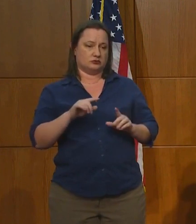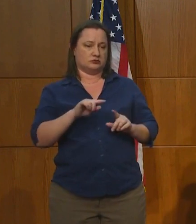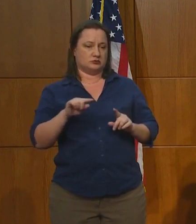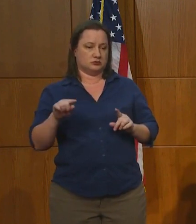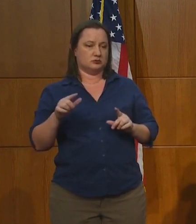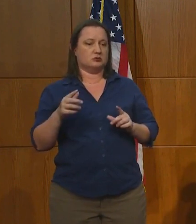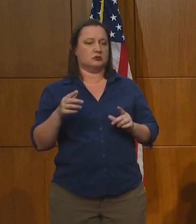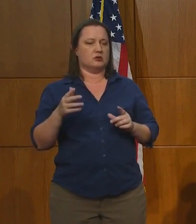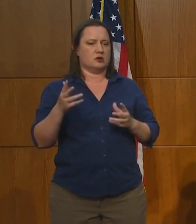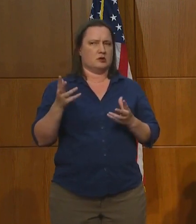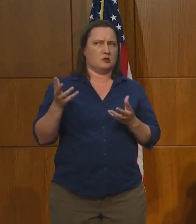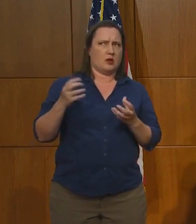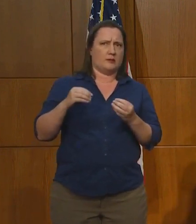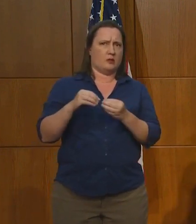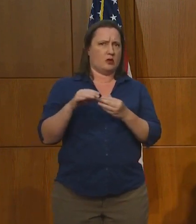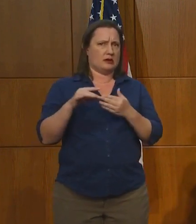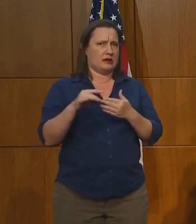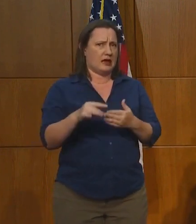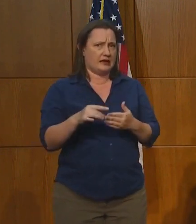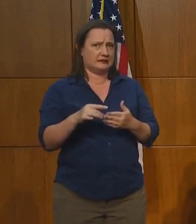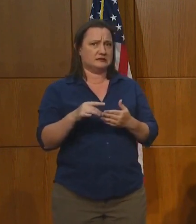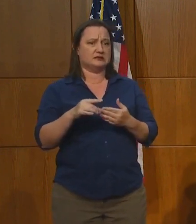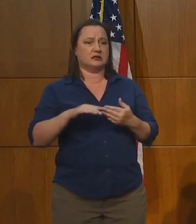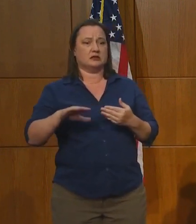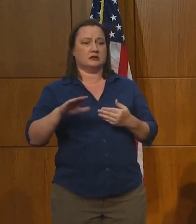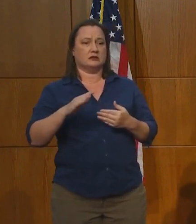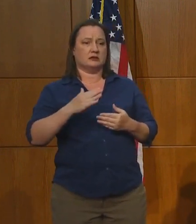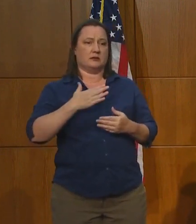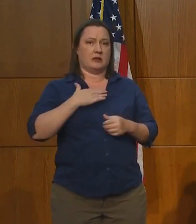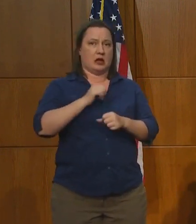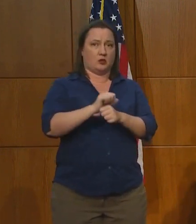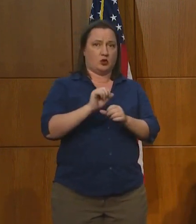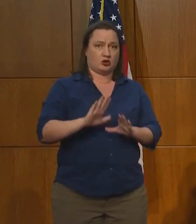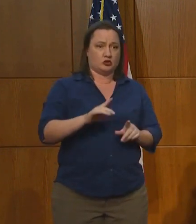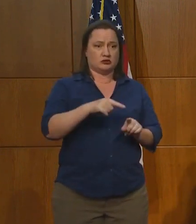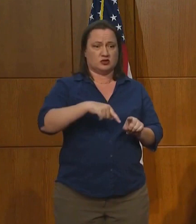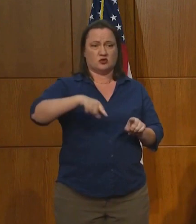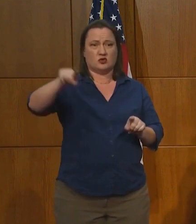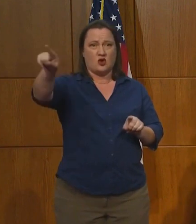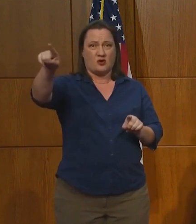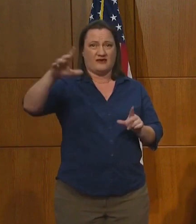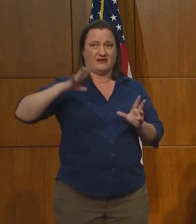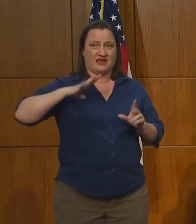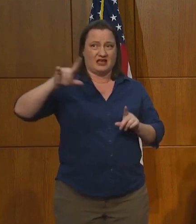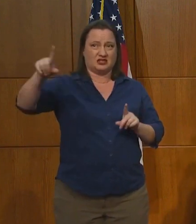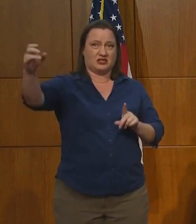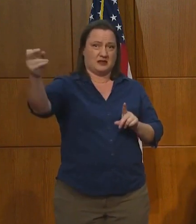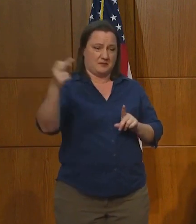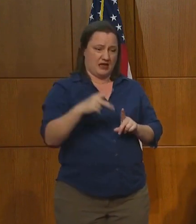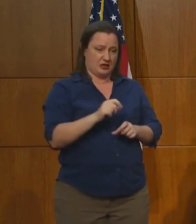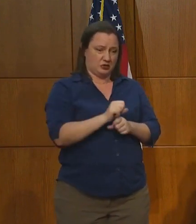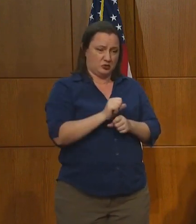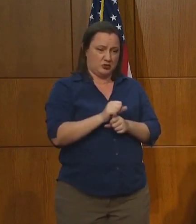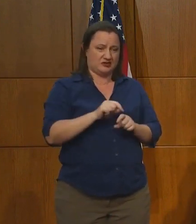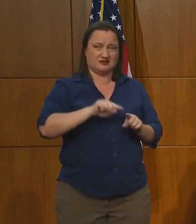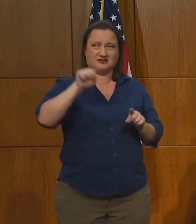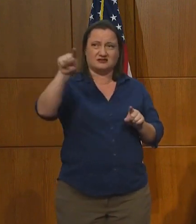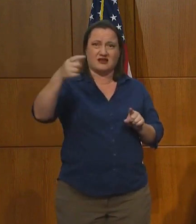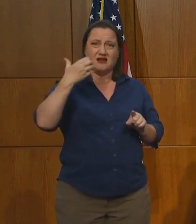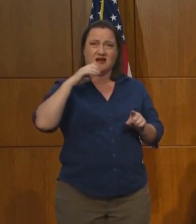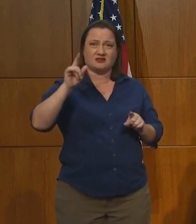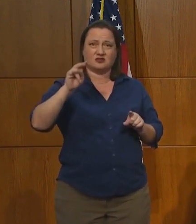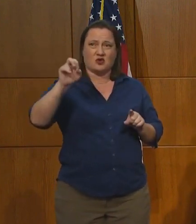or employees who are traveling to maybe hot zone places or beaches and then they come back to work, is there